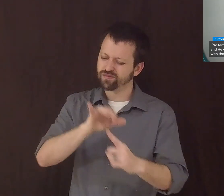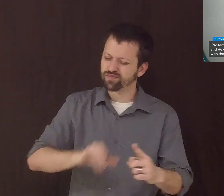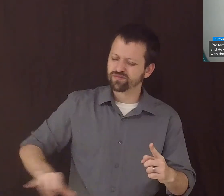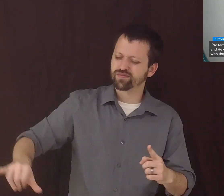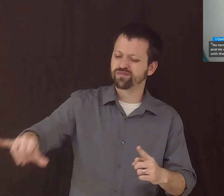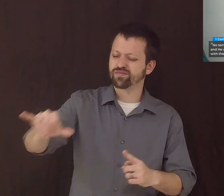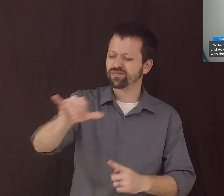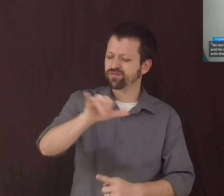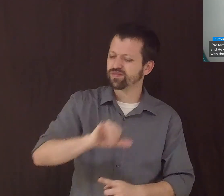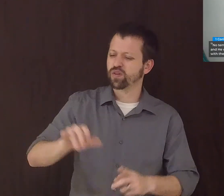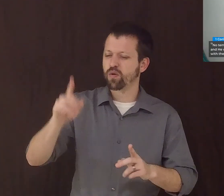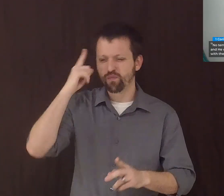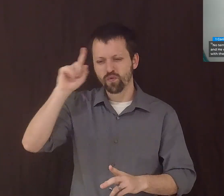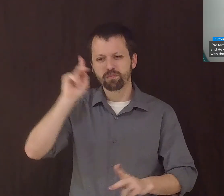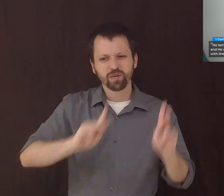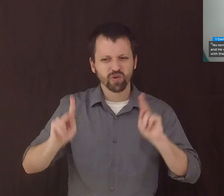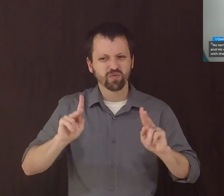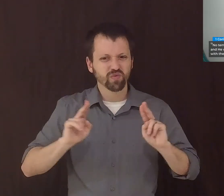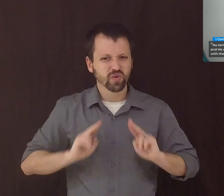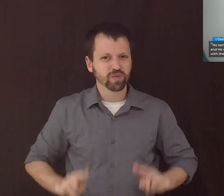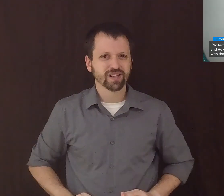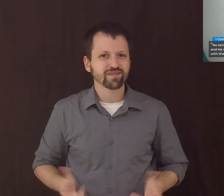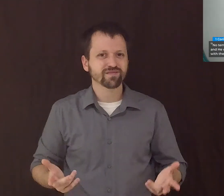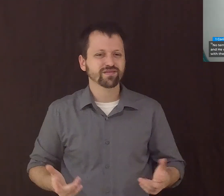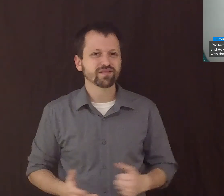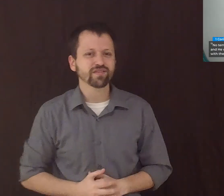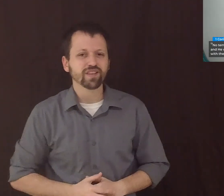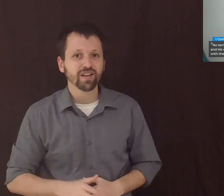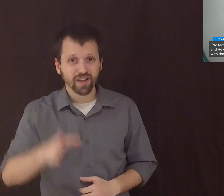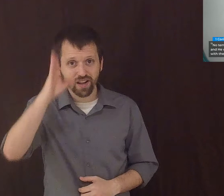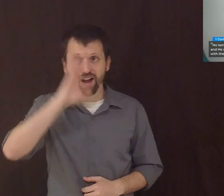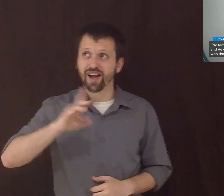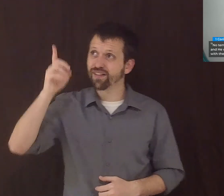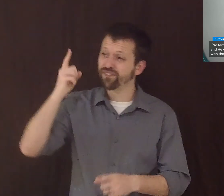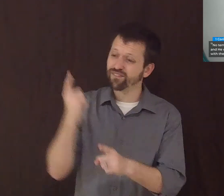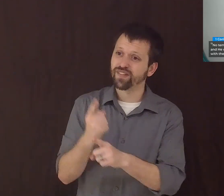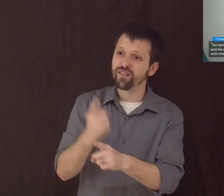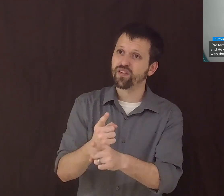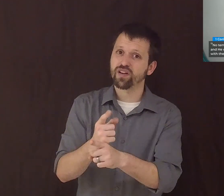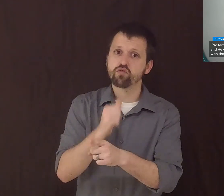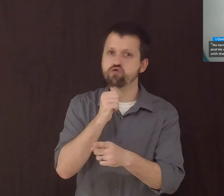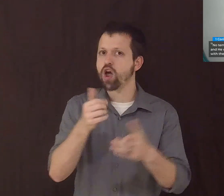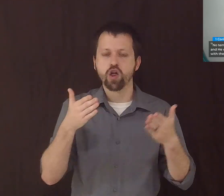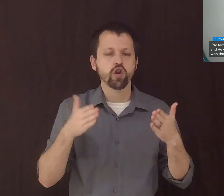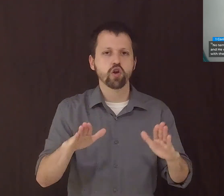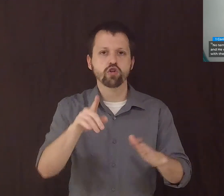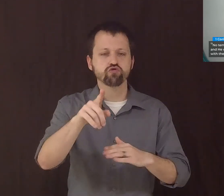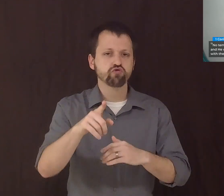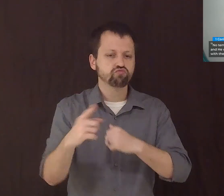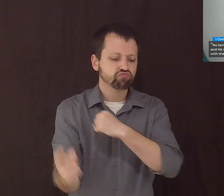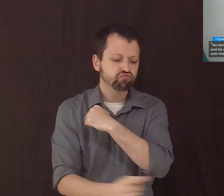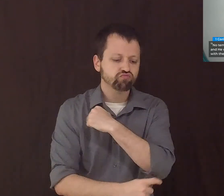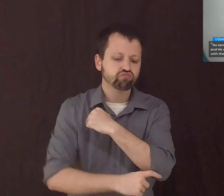man. Human, right? We're human. And he says, God is faithful and he will not permit you to be